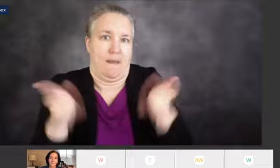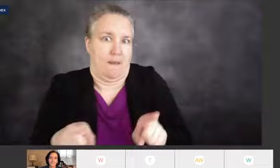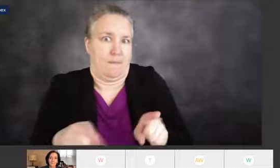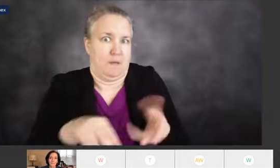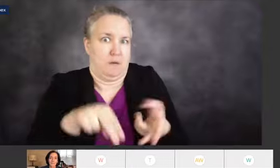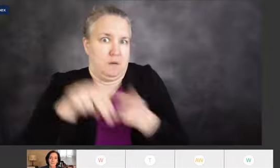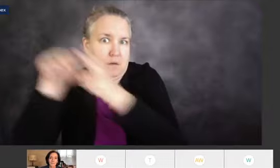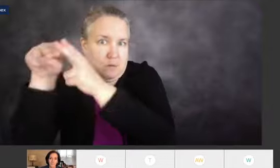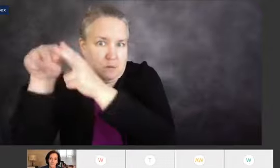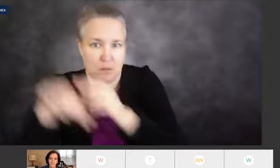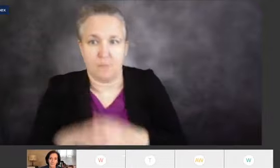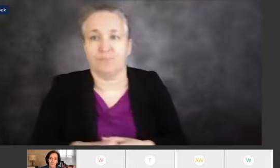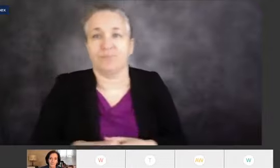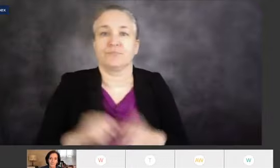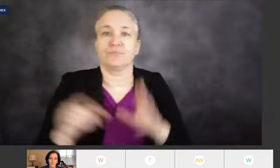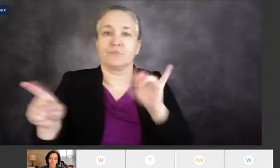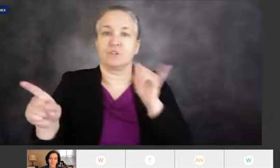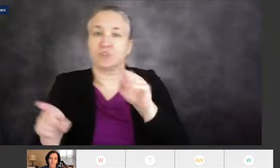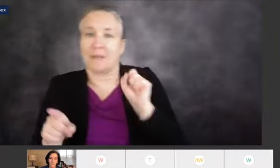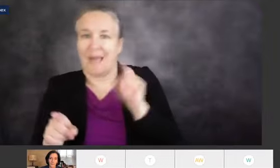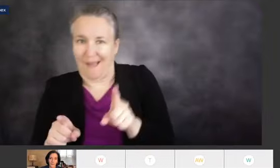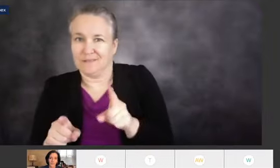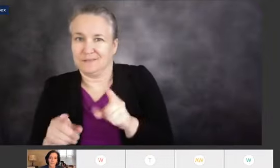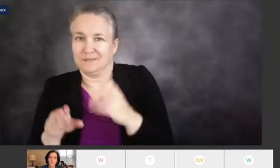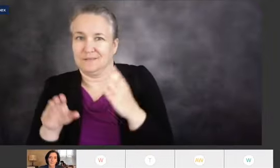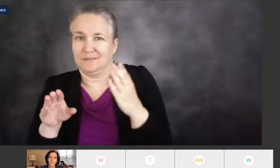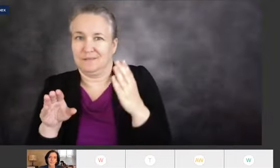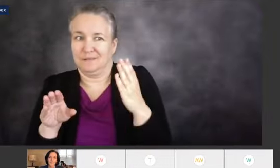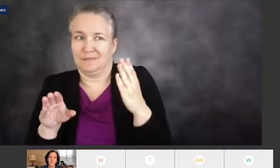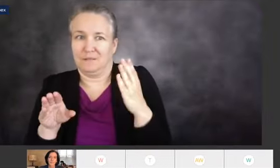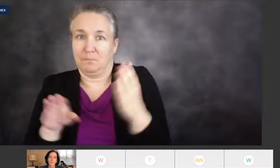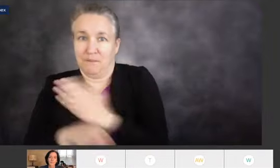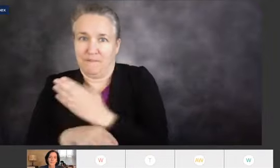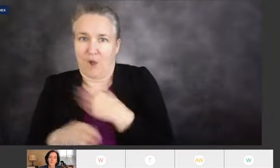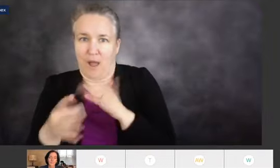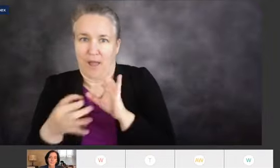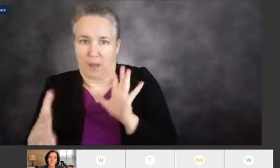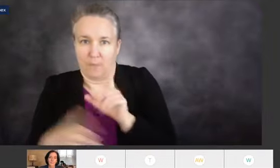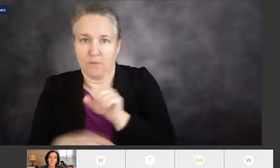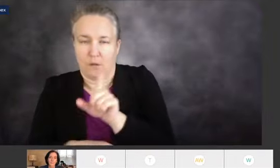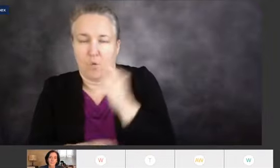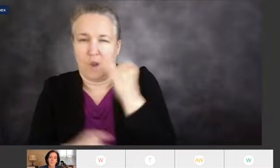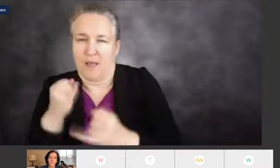Is there something, and then just a quick follow up before I hang up here,